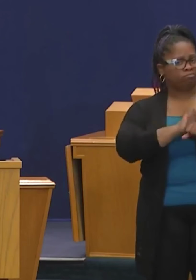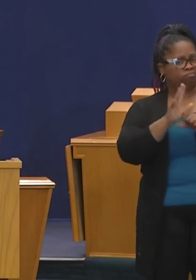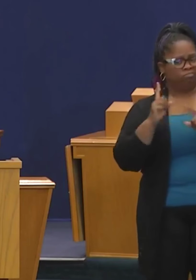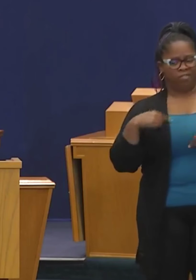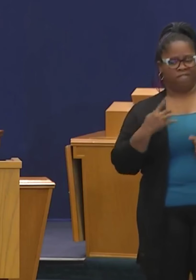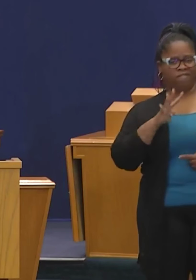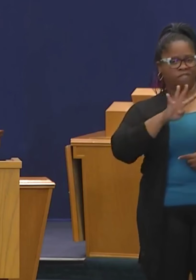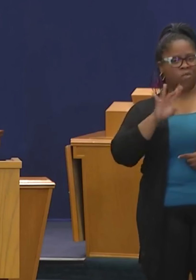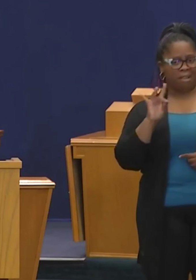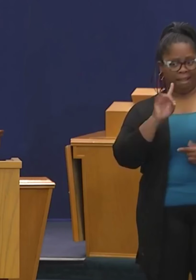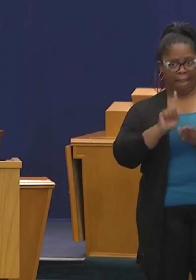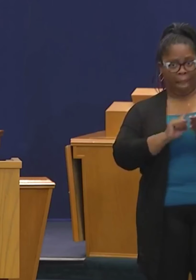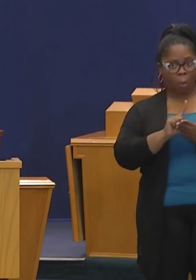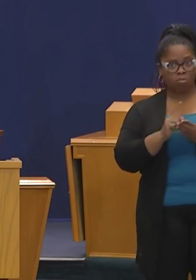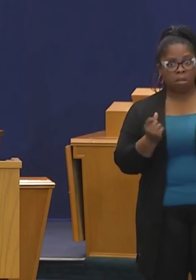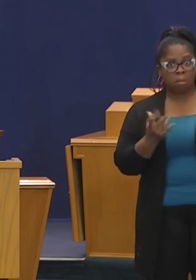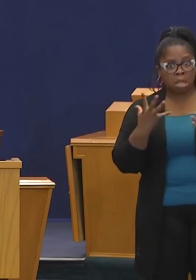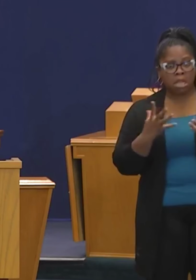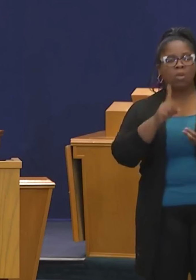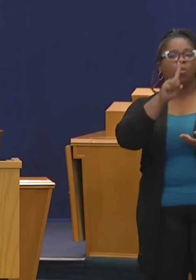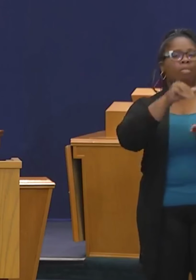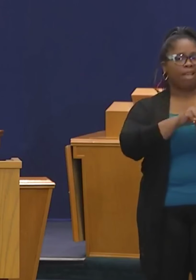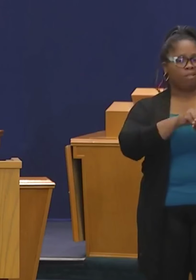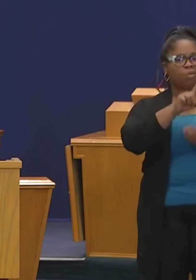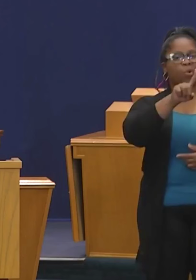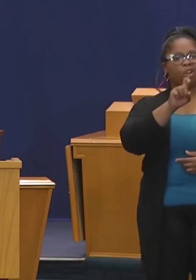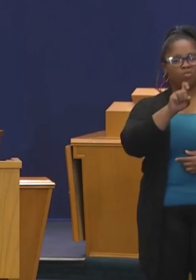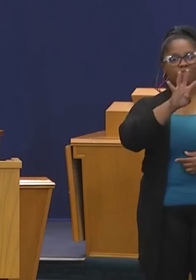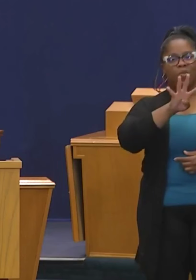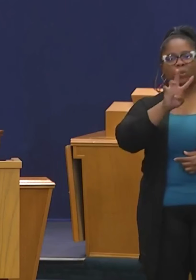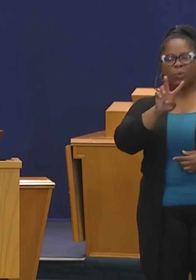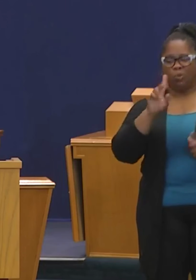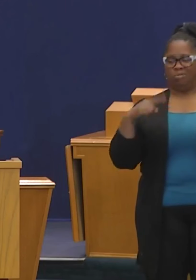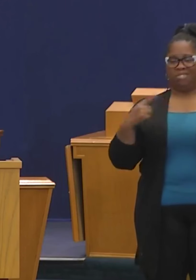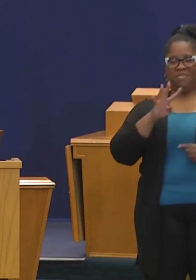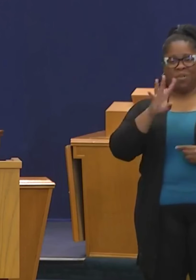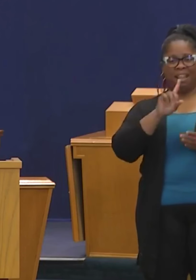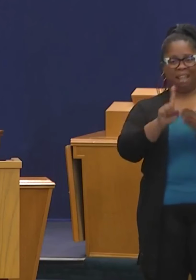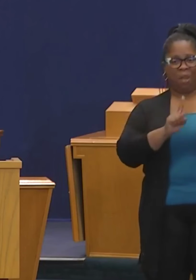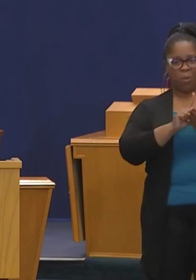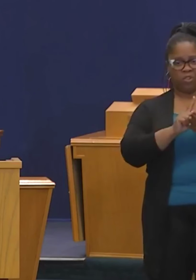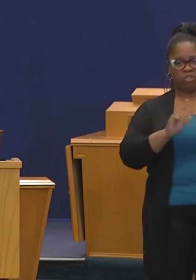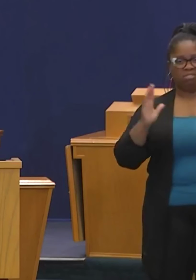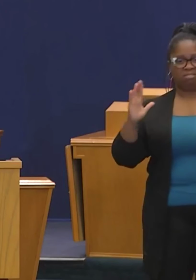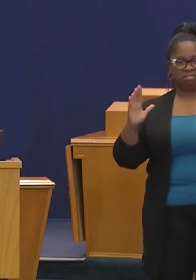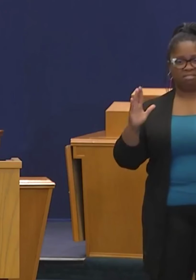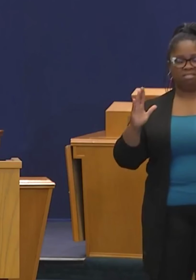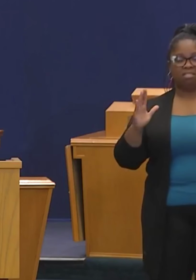48 hours, we've reported 1,142 new cases. There are